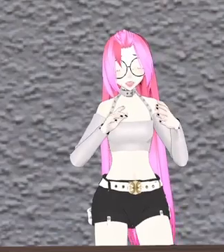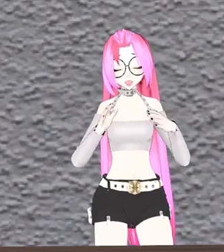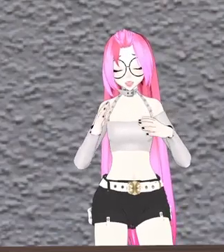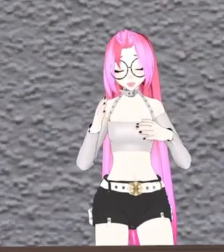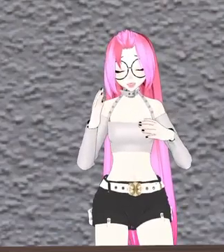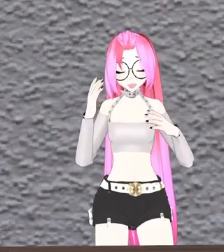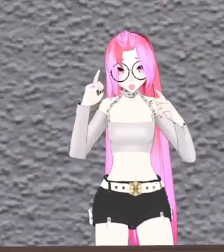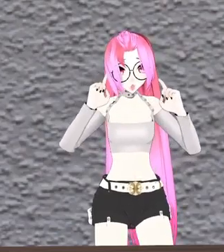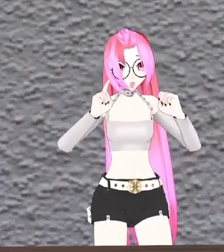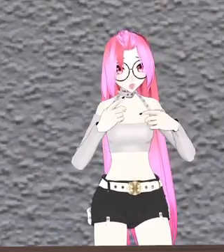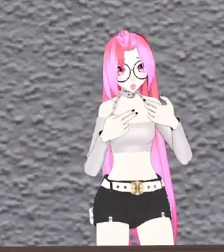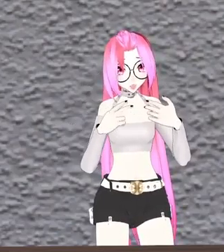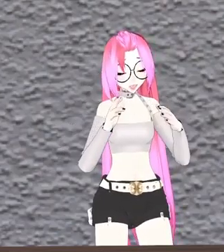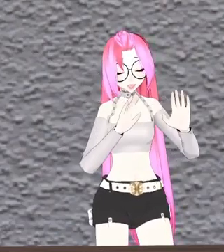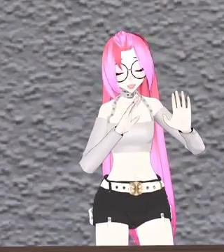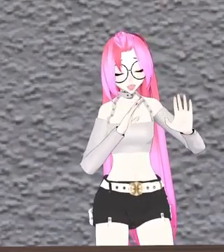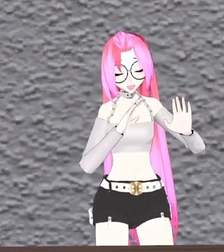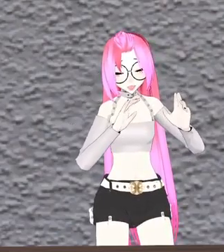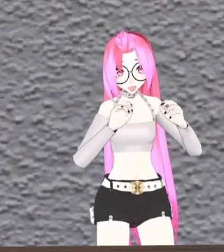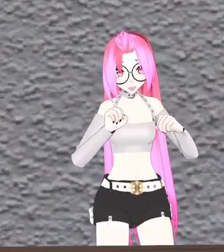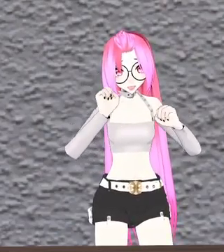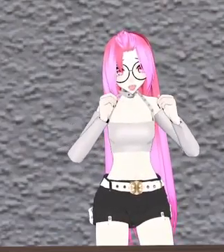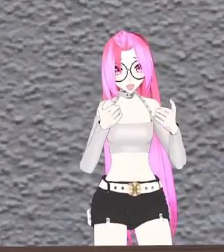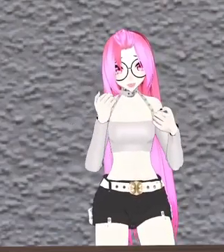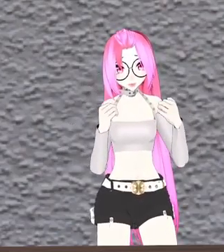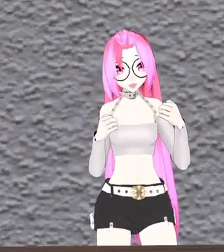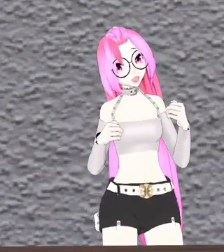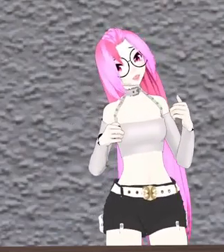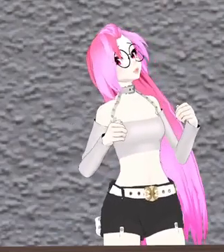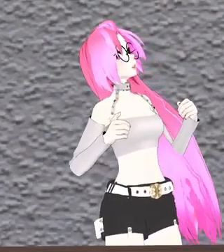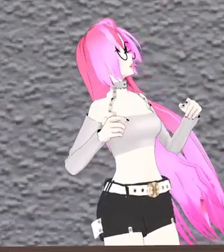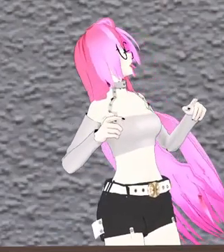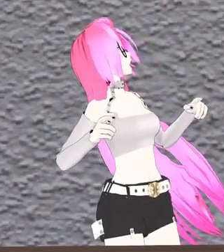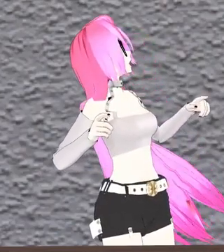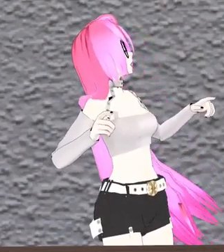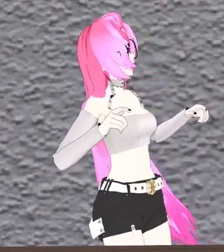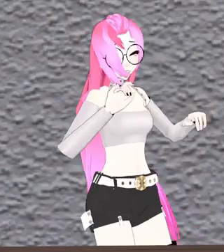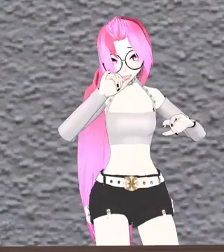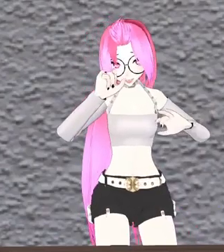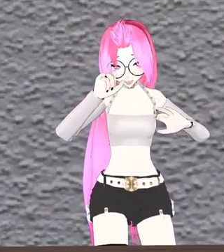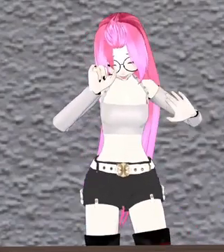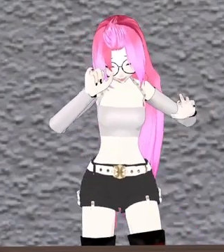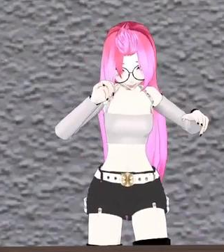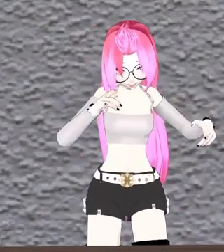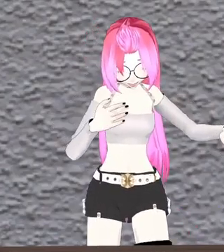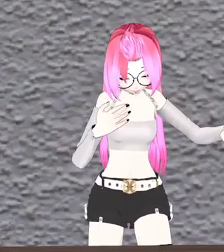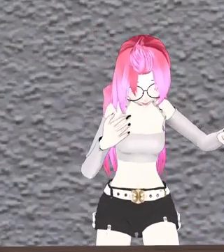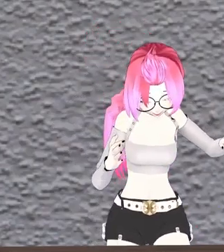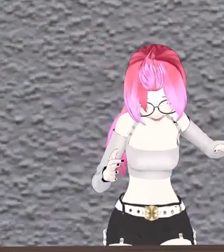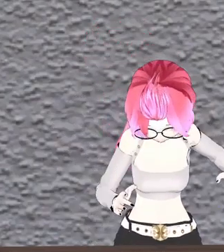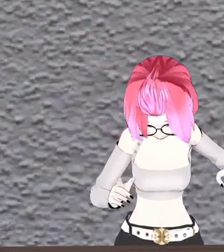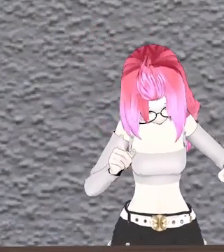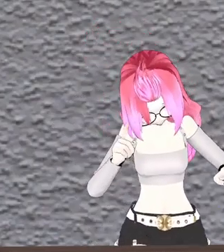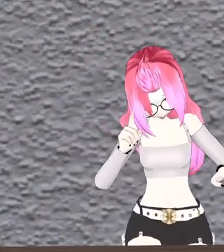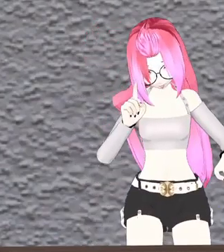I just have a bit of hearing problems. Like, I'm fine. Yeah, I can drive. So yes, deaf people can drive. That's a wonderful question. I'm gonna turn on